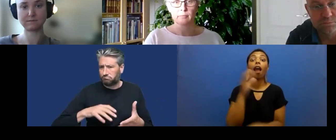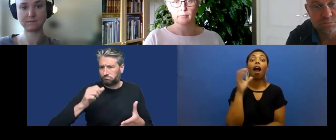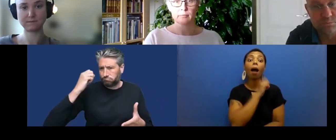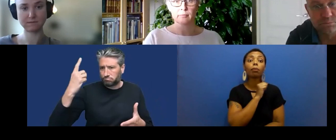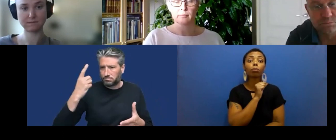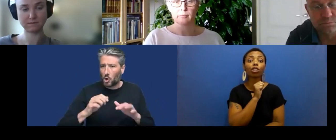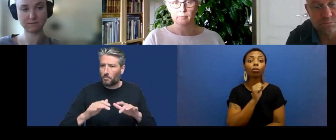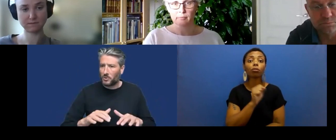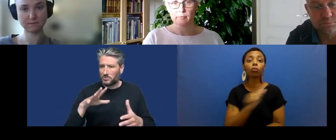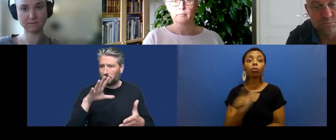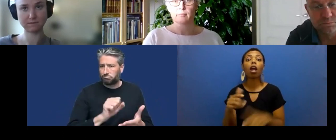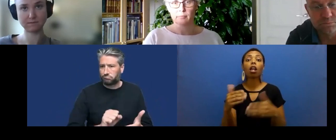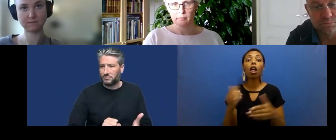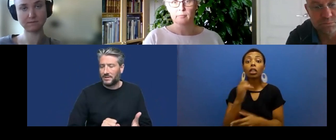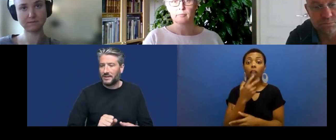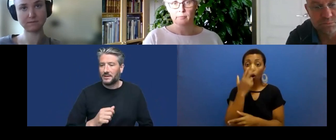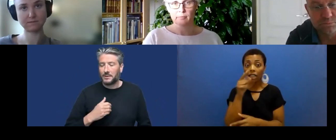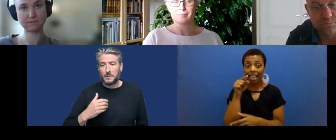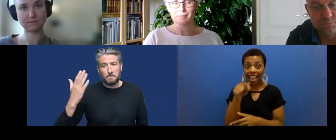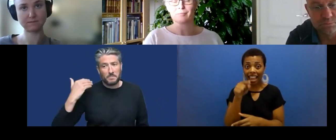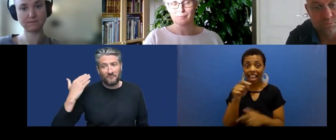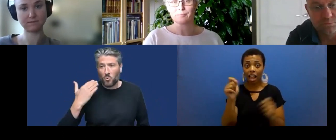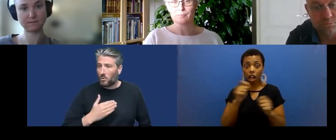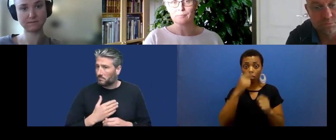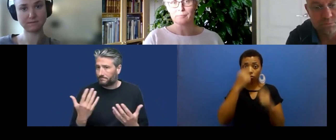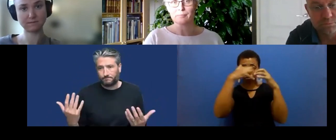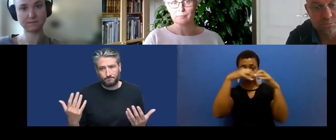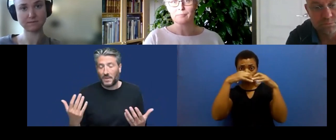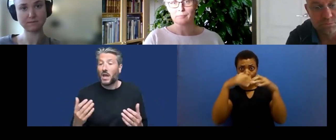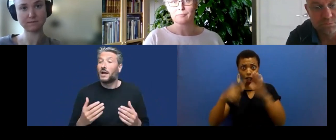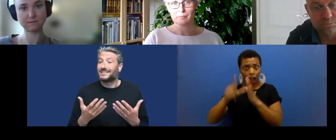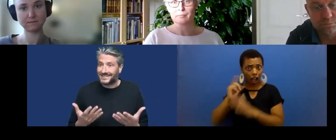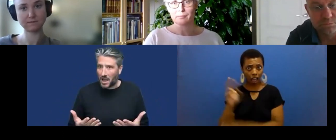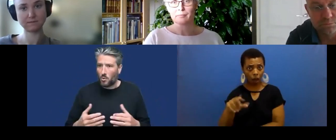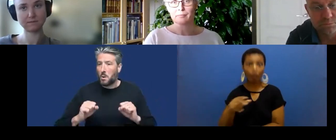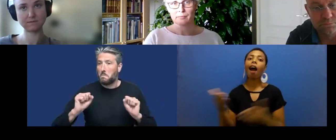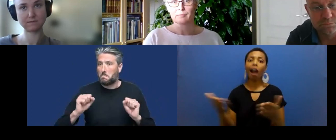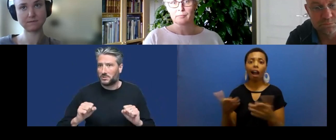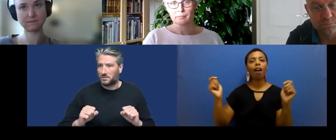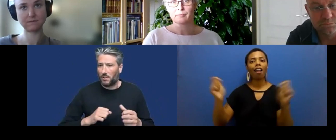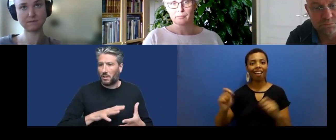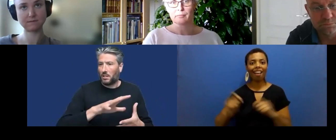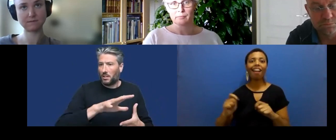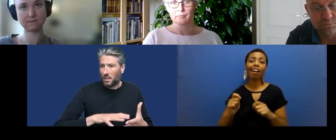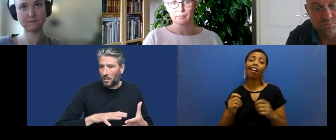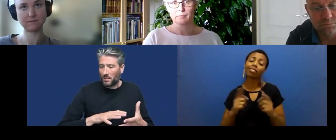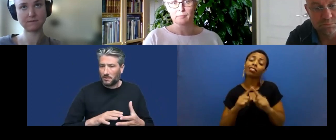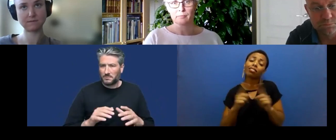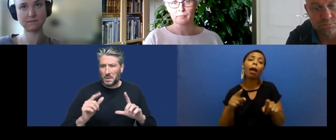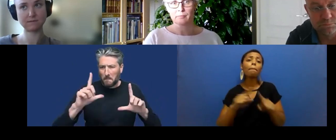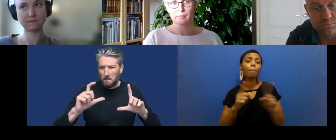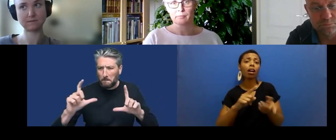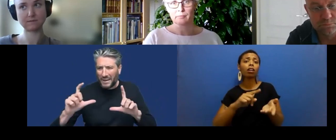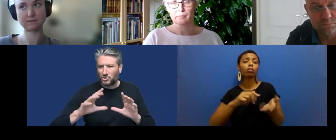object recognition was not possible some years ago. Now it's possible. Scene description is now possible. Just to give